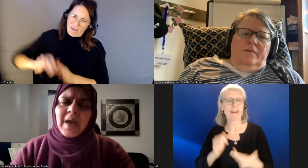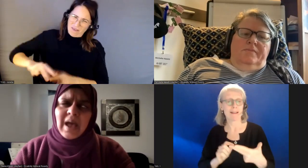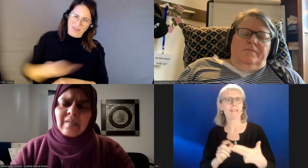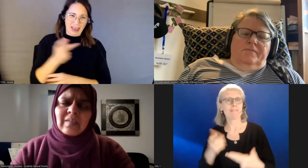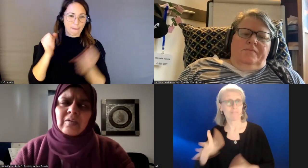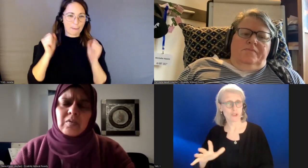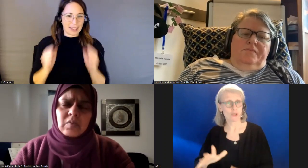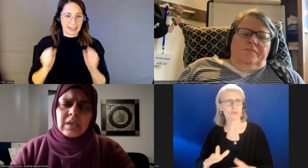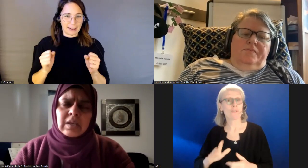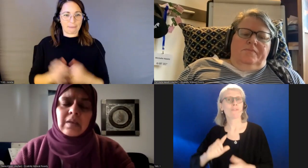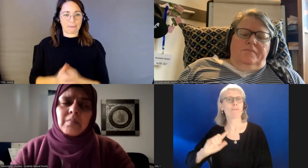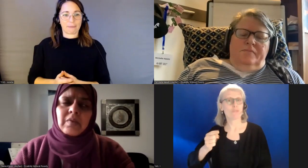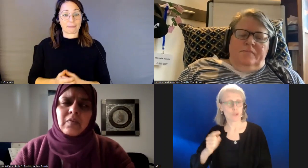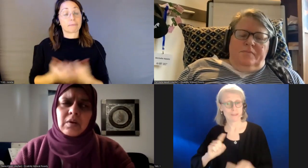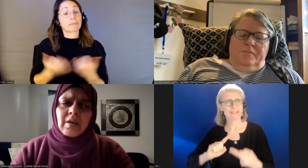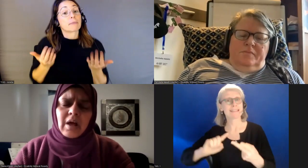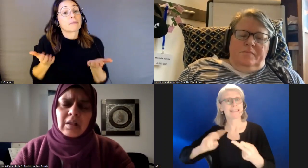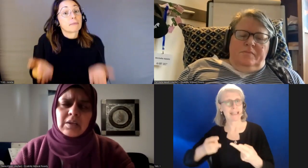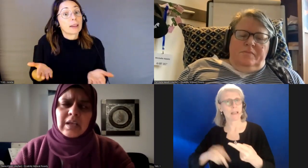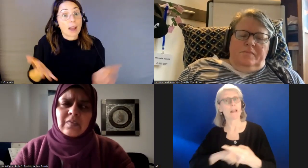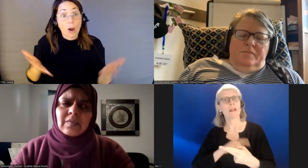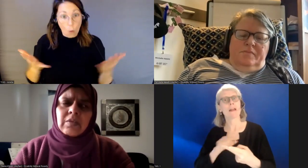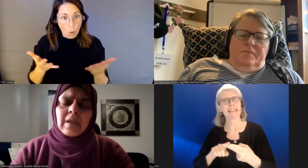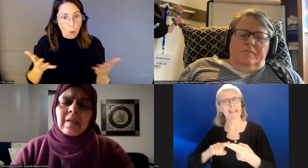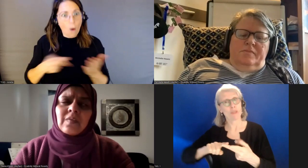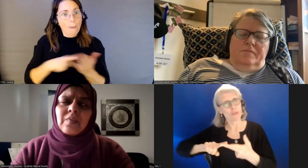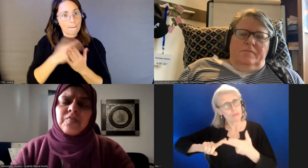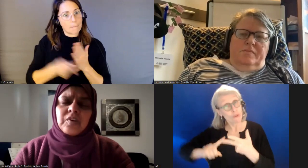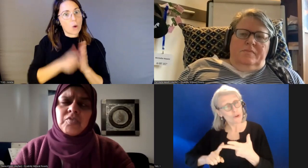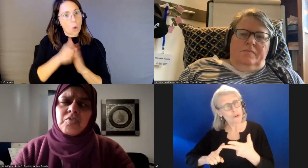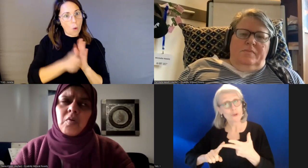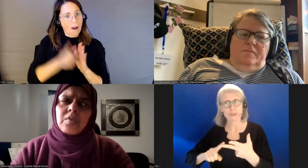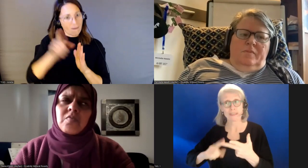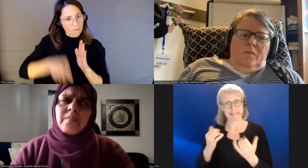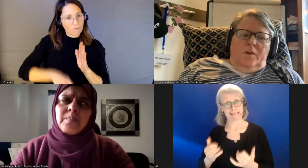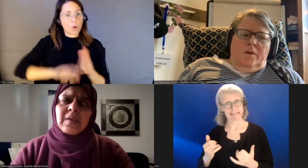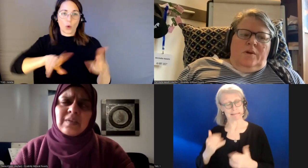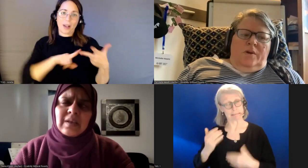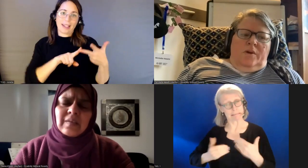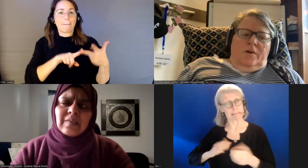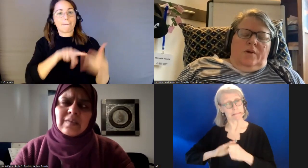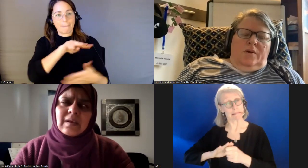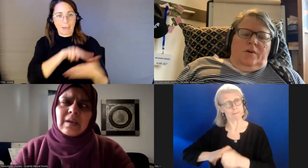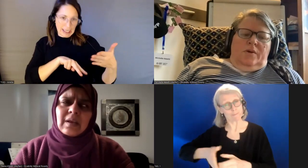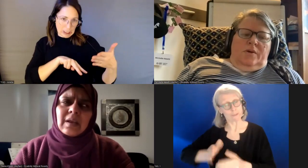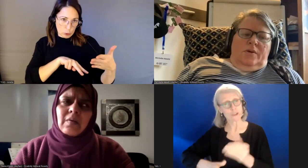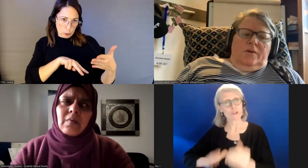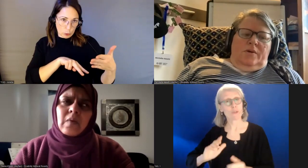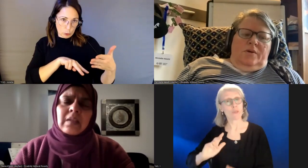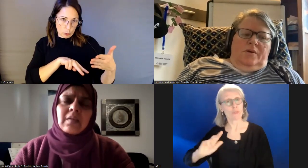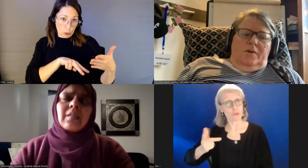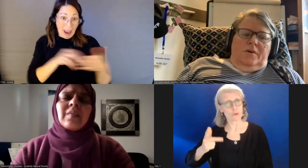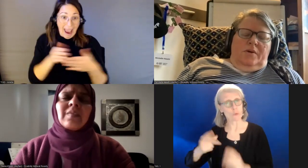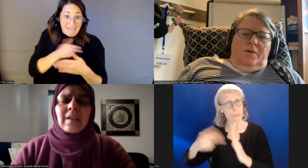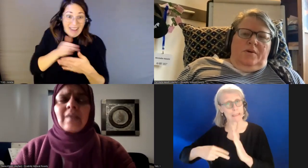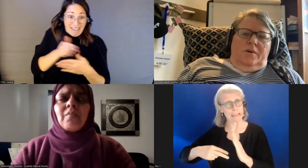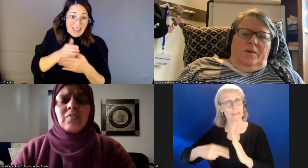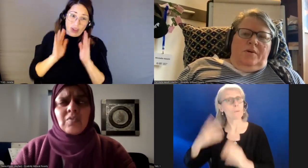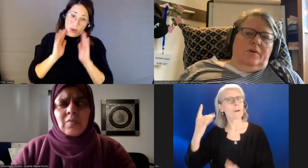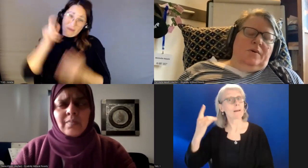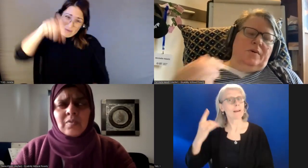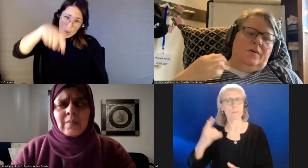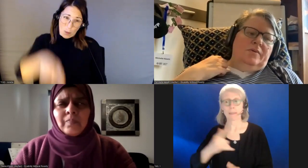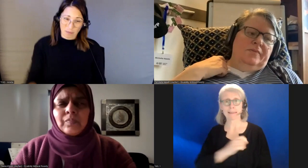needed to pass third reading before the holidays so that it's the first order of business when the